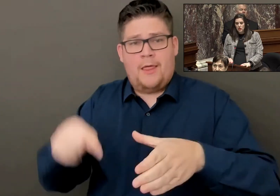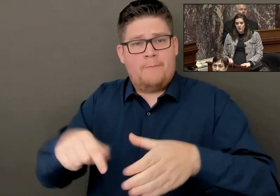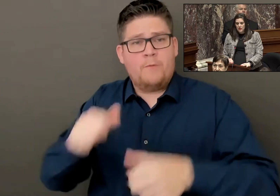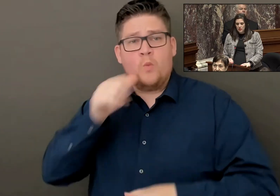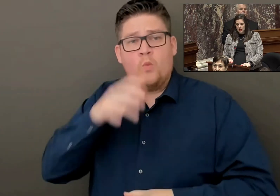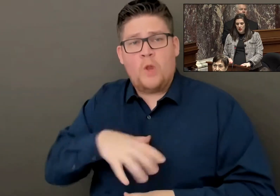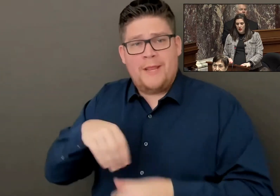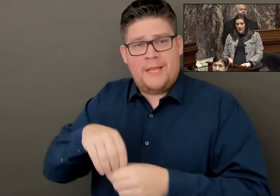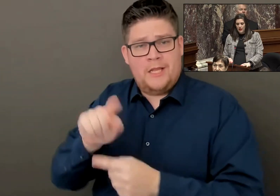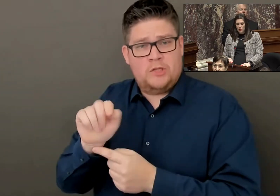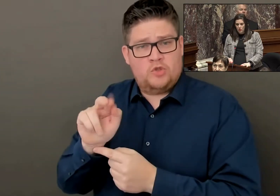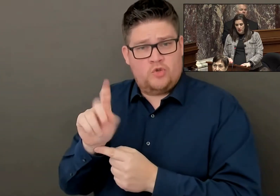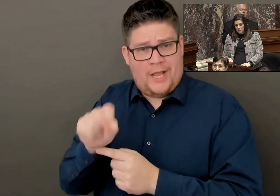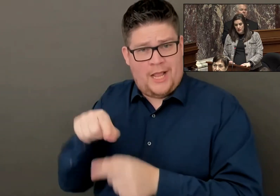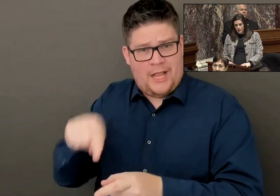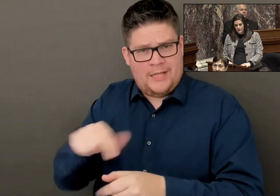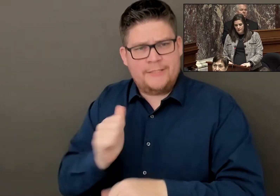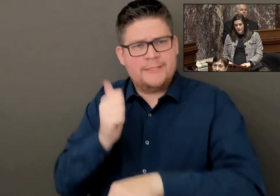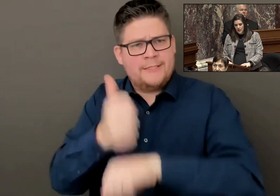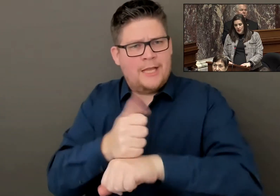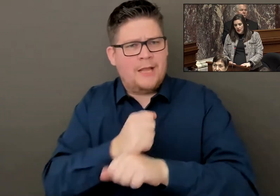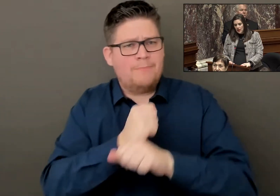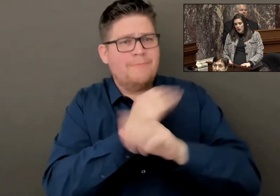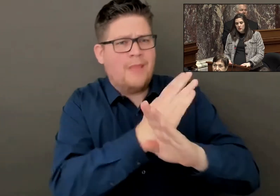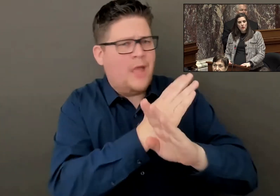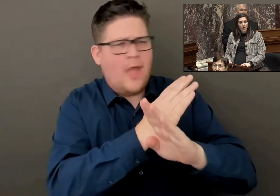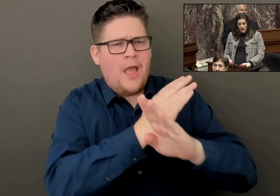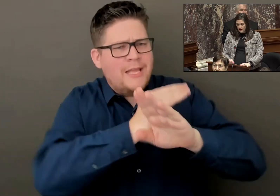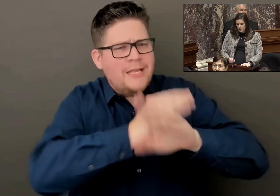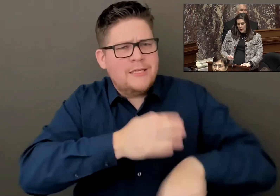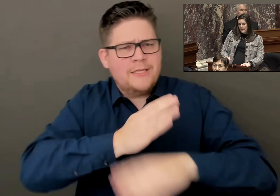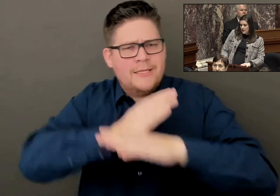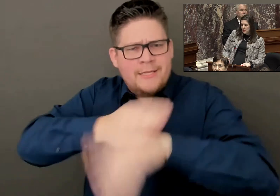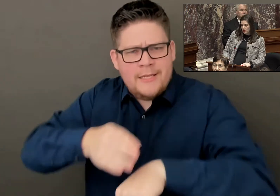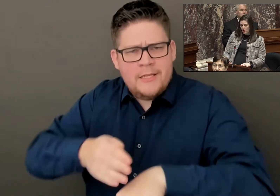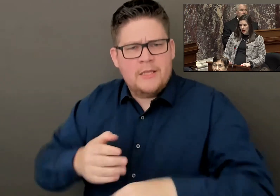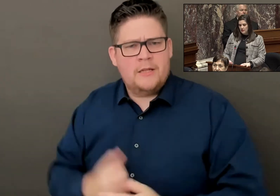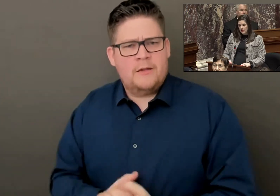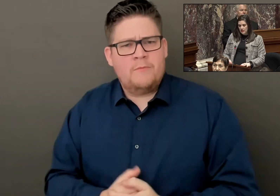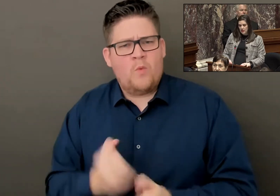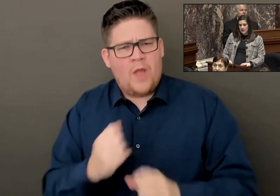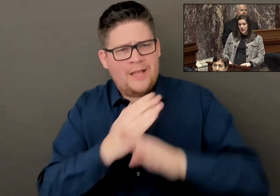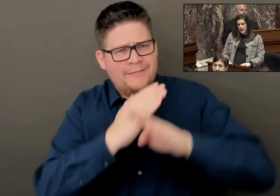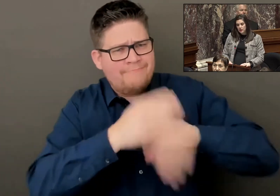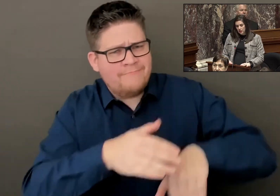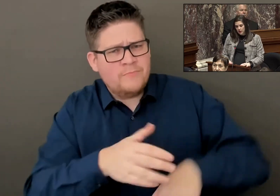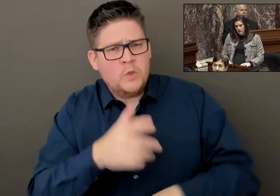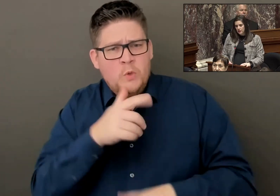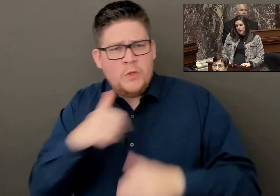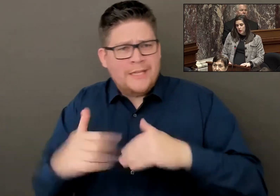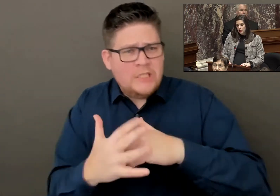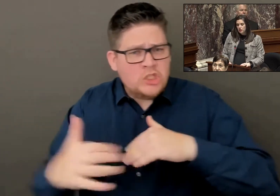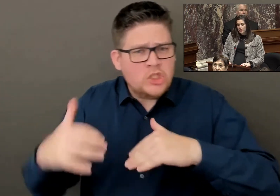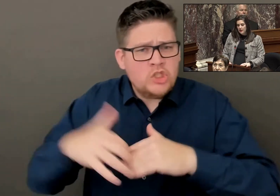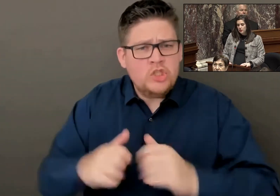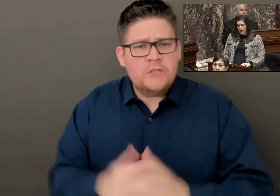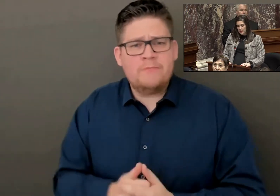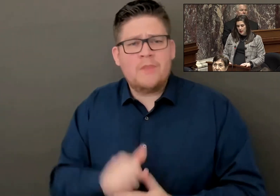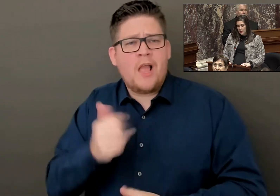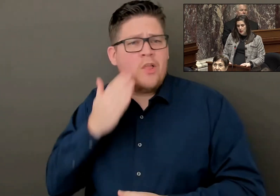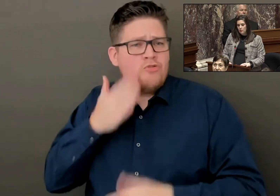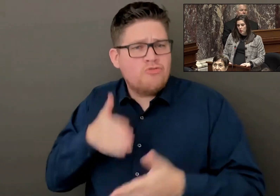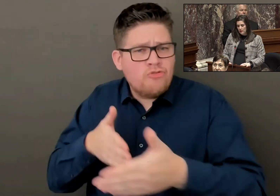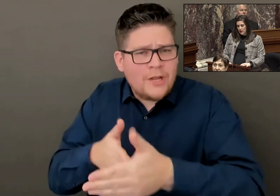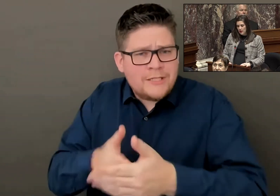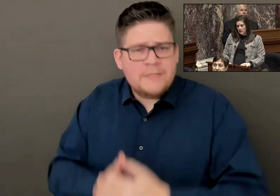2SL LGBTIAQ+ people. It also offers amazing programs such as Connect Her, trades